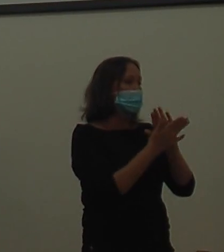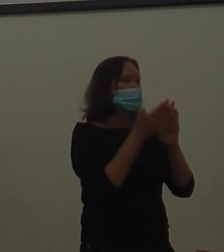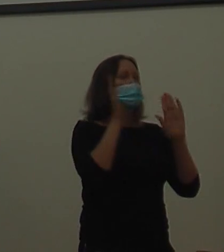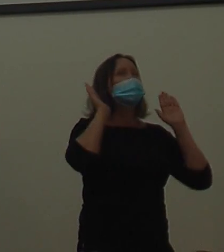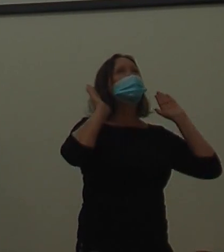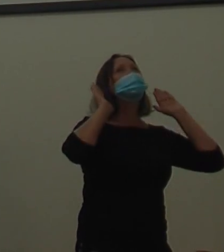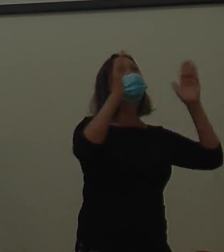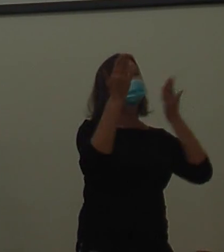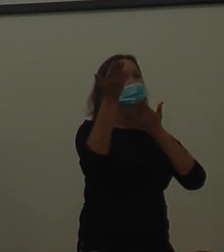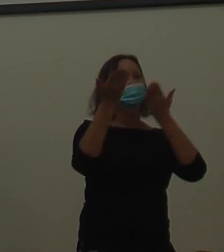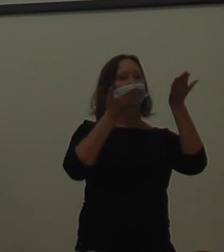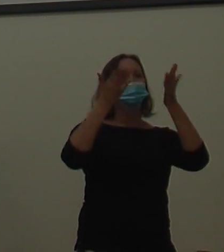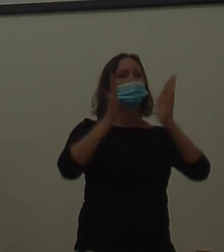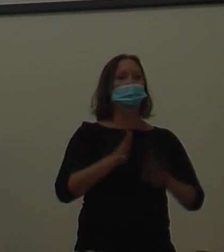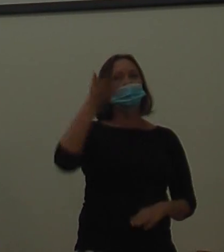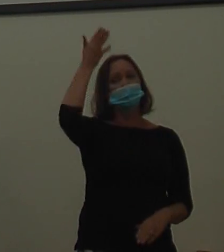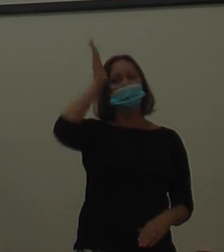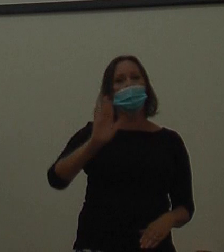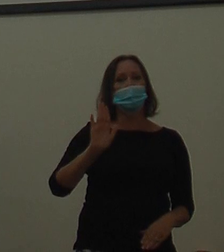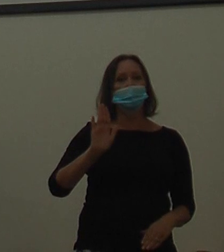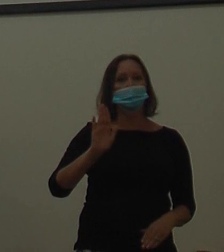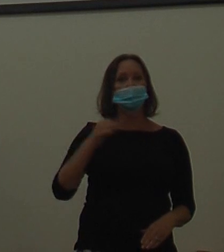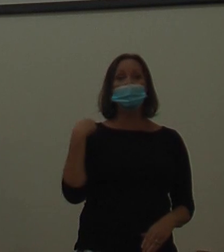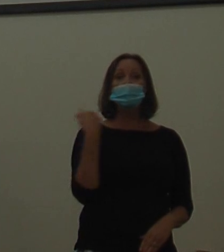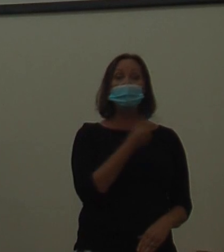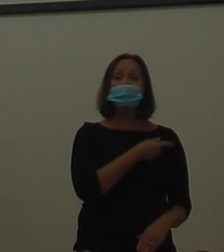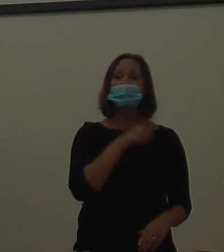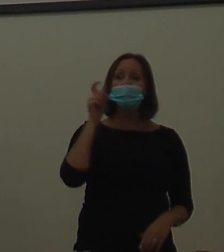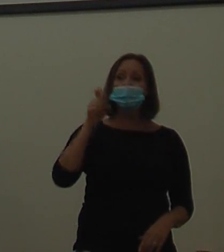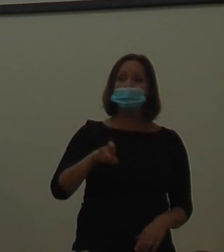We need those people today just as they did